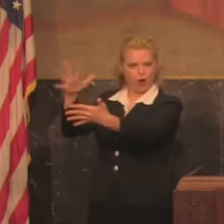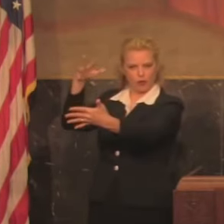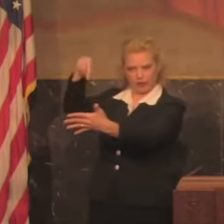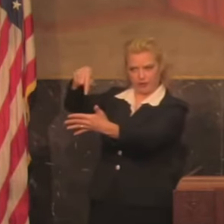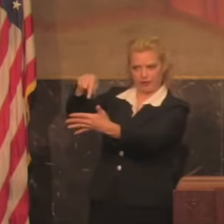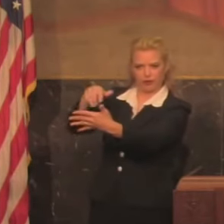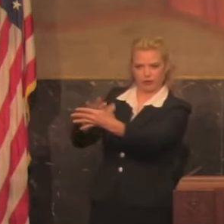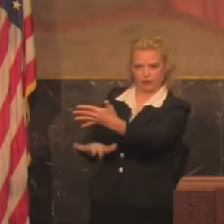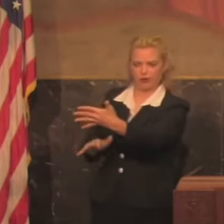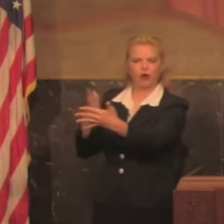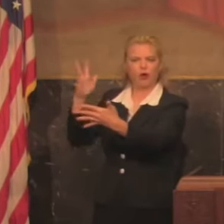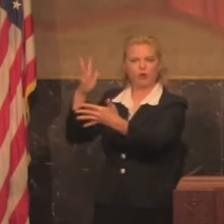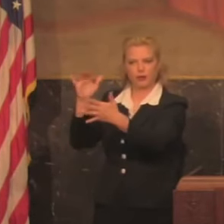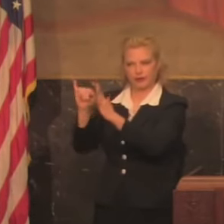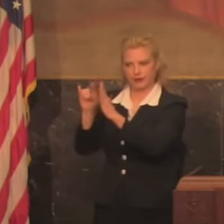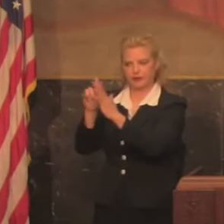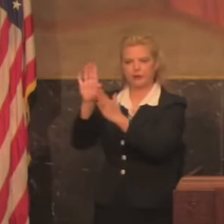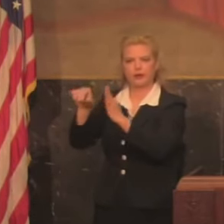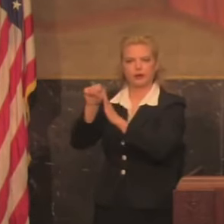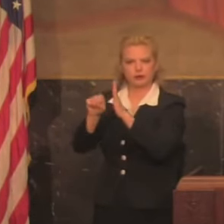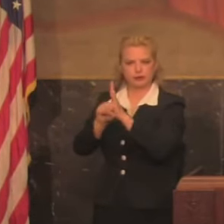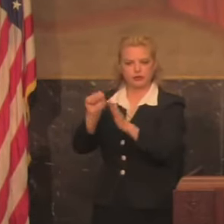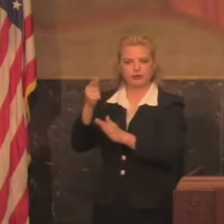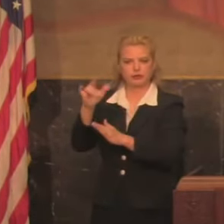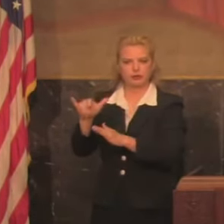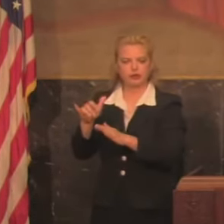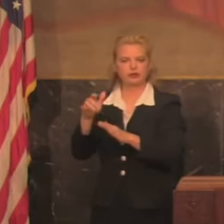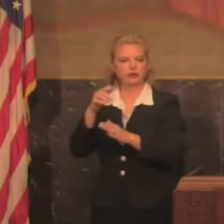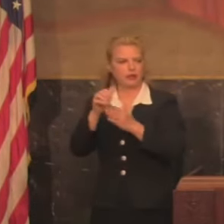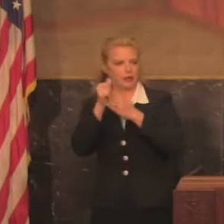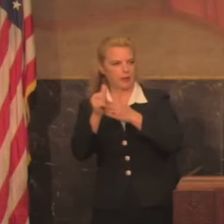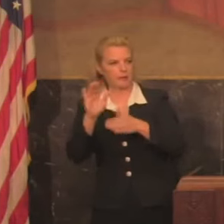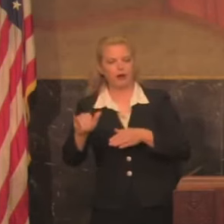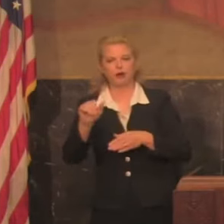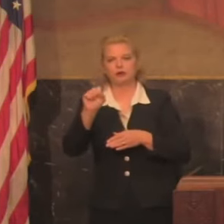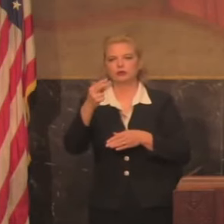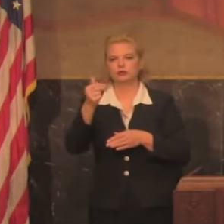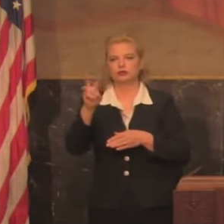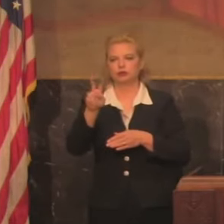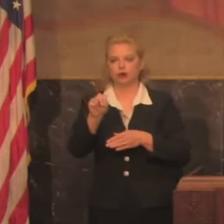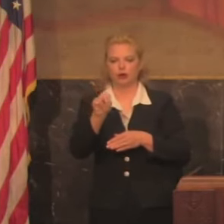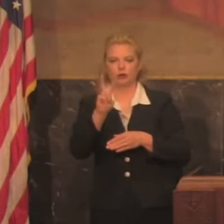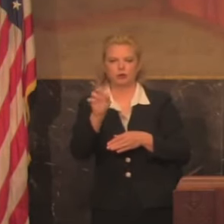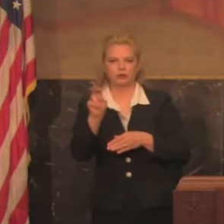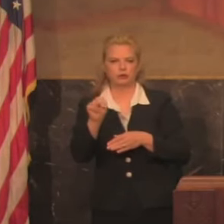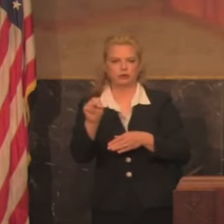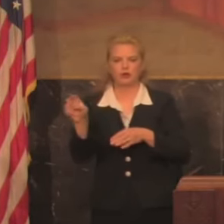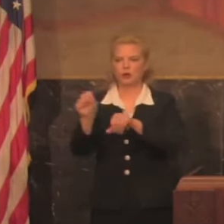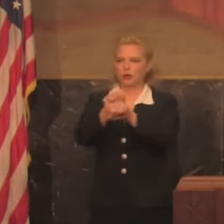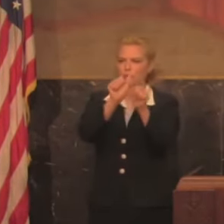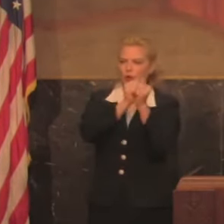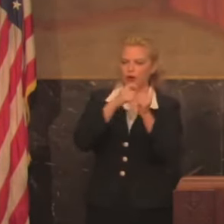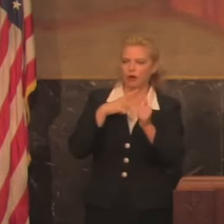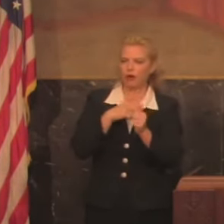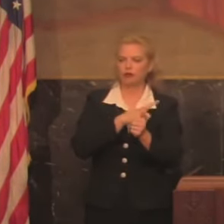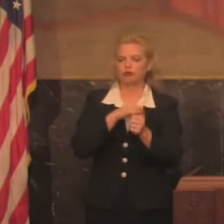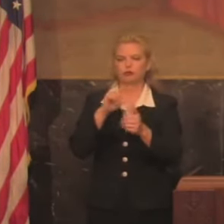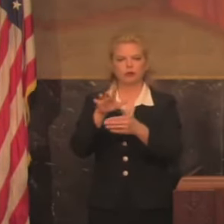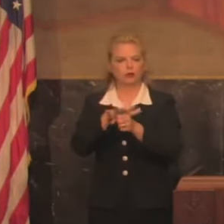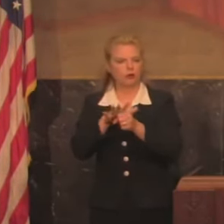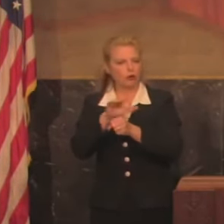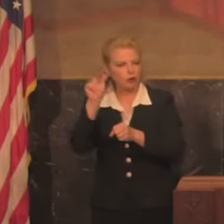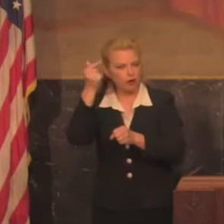identified by the state agency headed by Sean Wilson, but working with the legislature, with local government, with economic